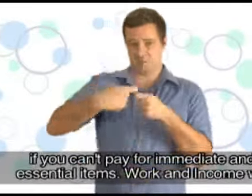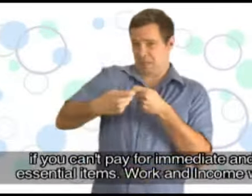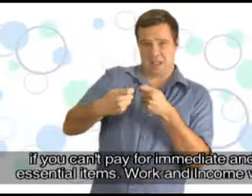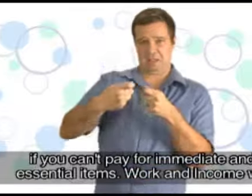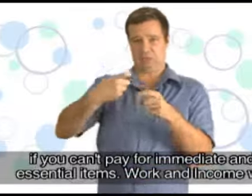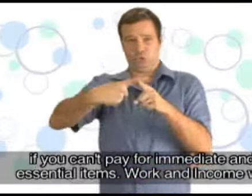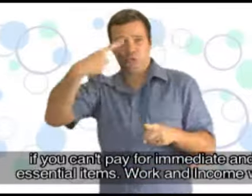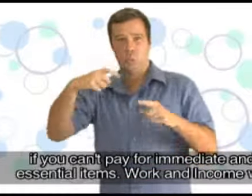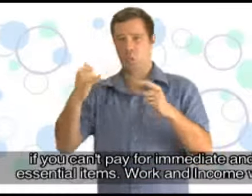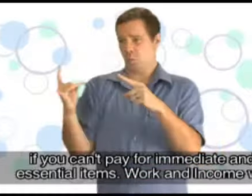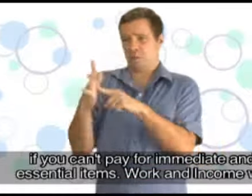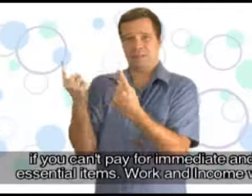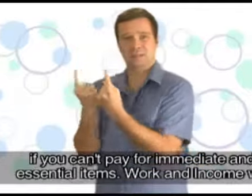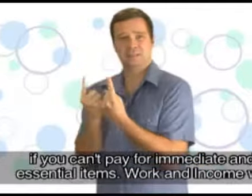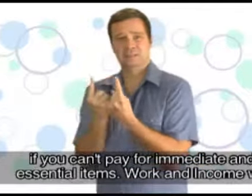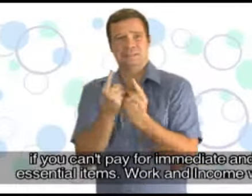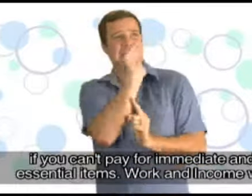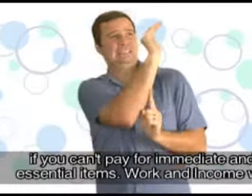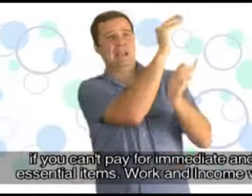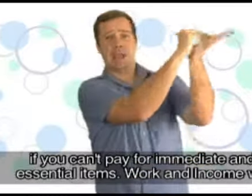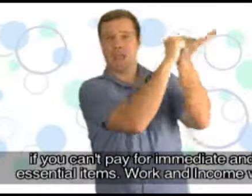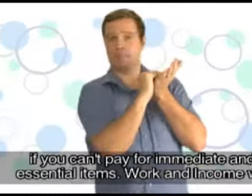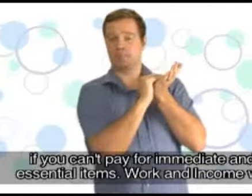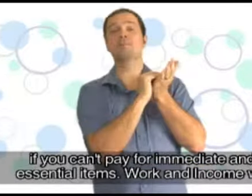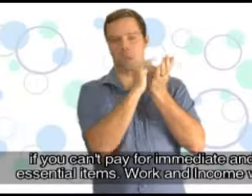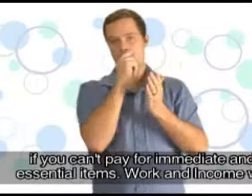If you can't pay for immediate and essential items, work and income will